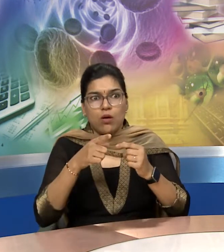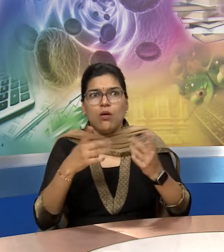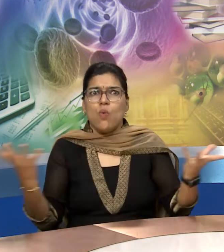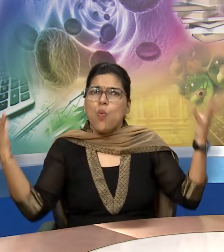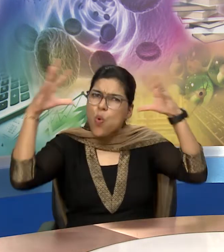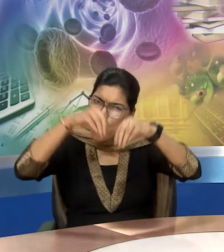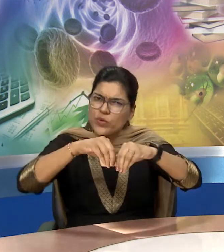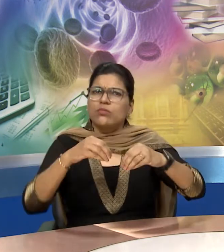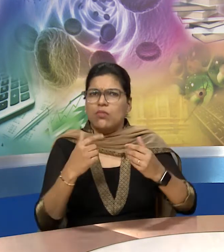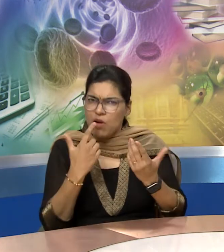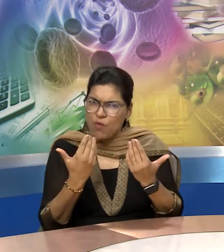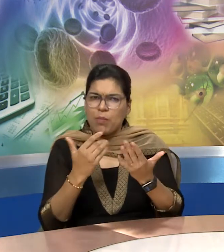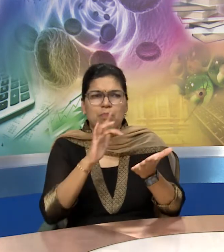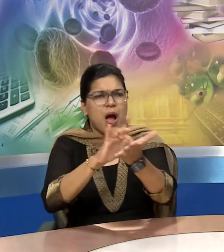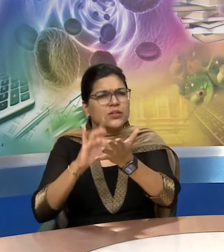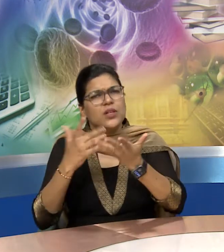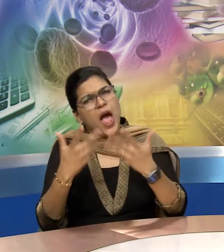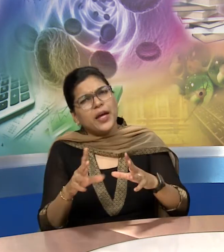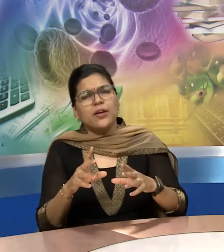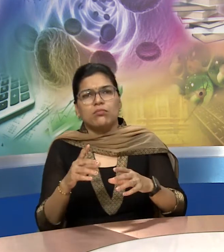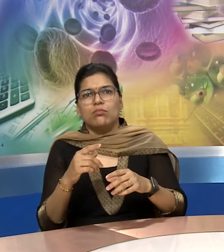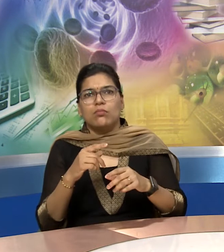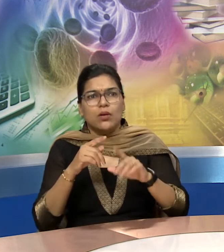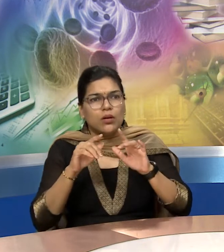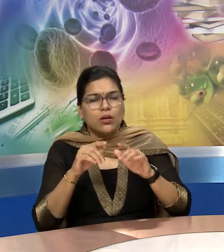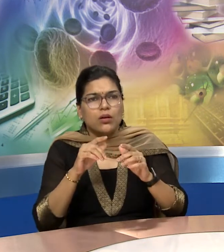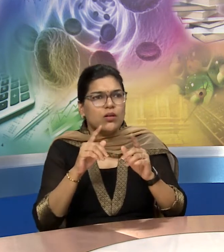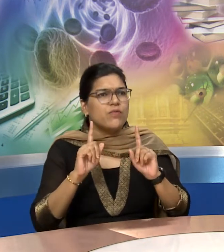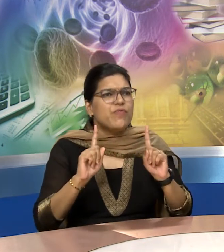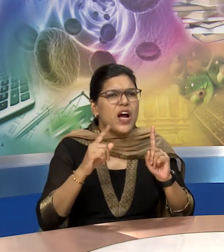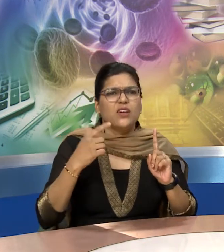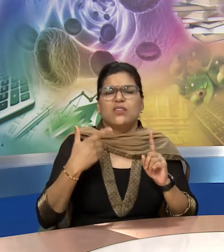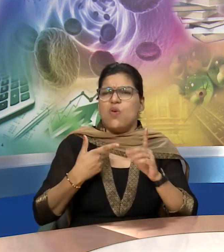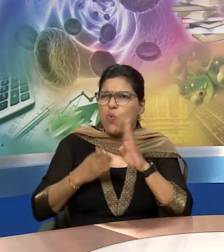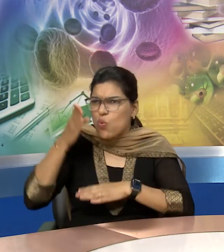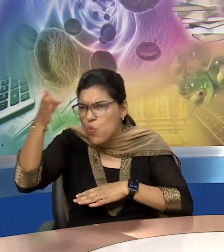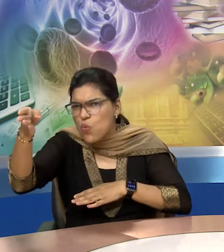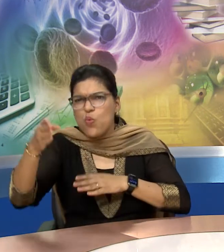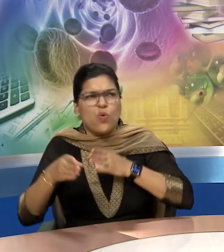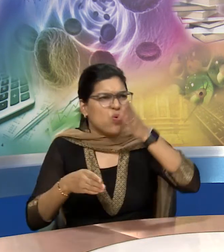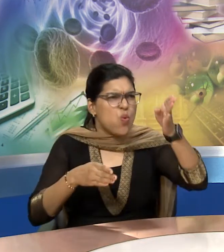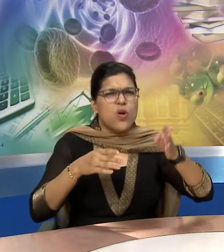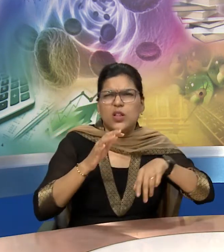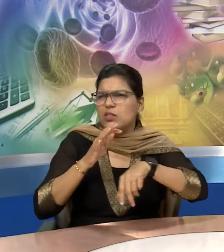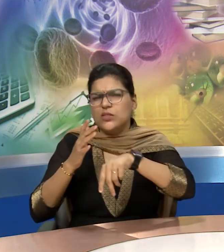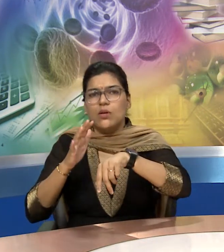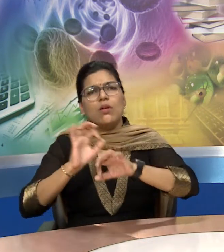But still, we all have a challenge, and that challenge is the digital divide.